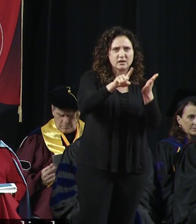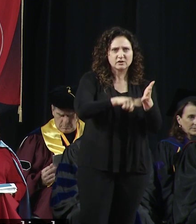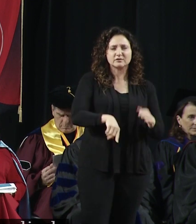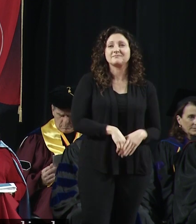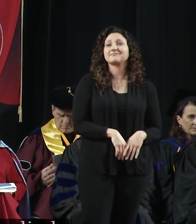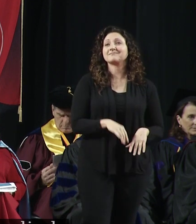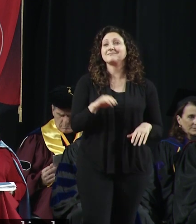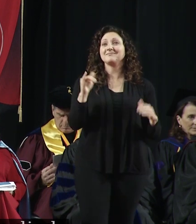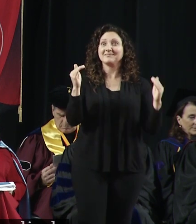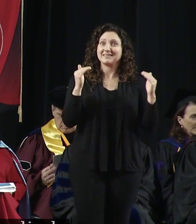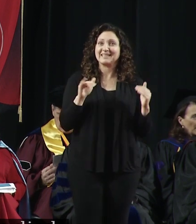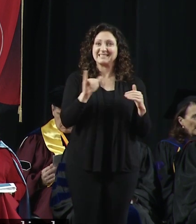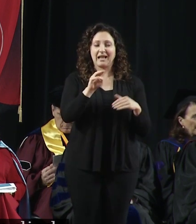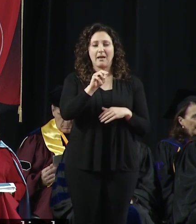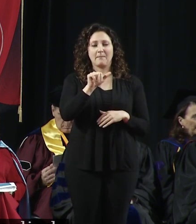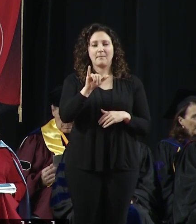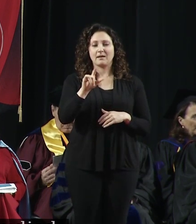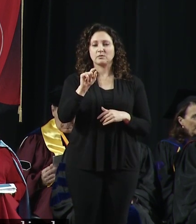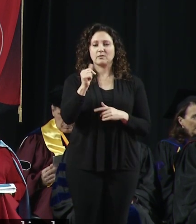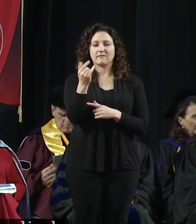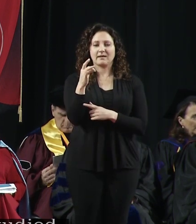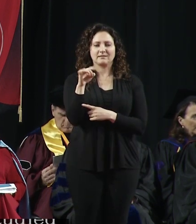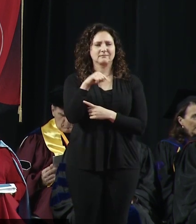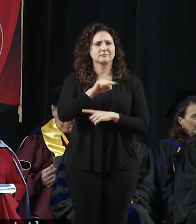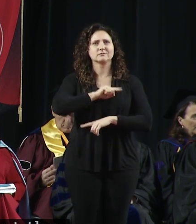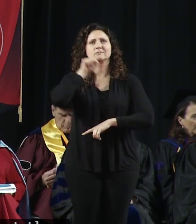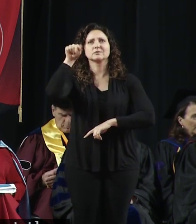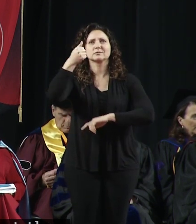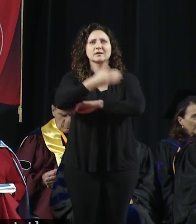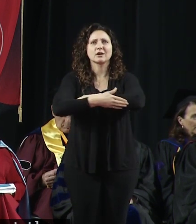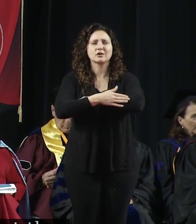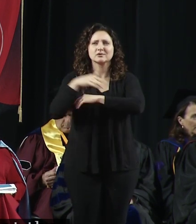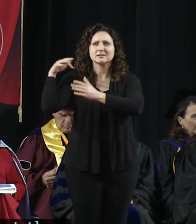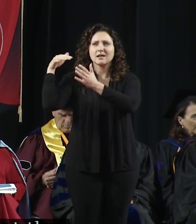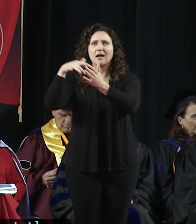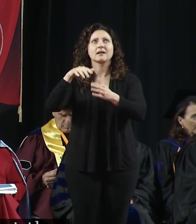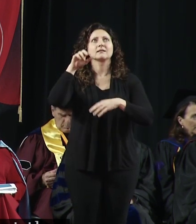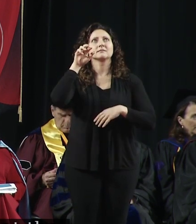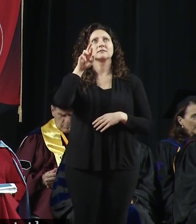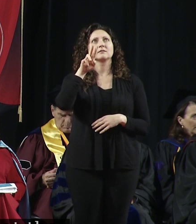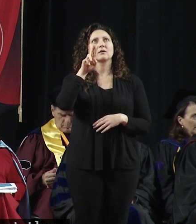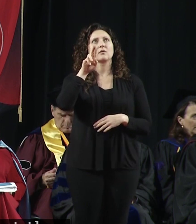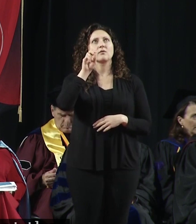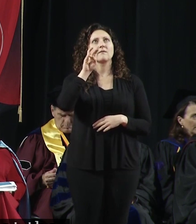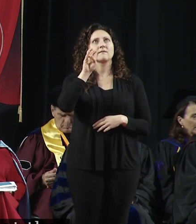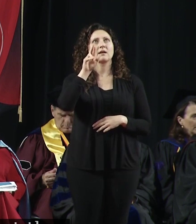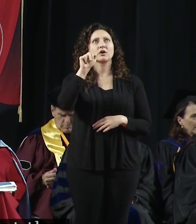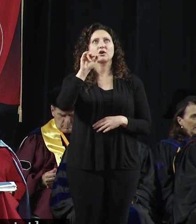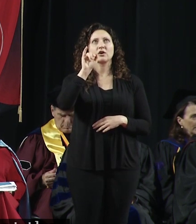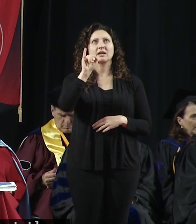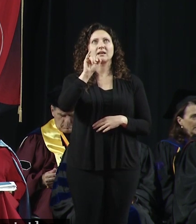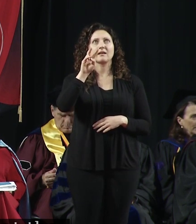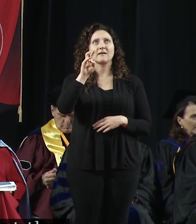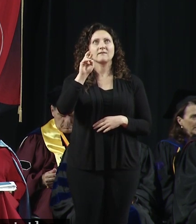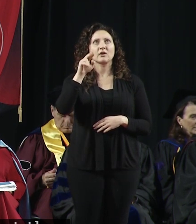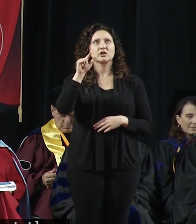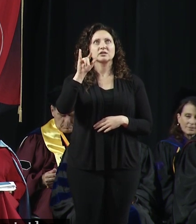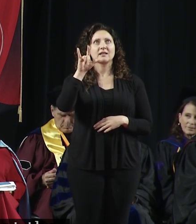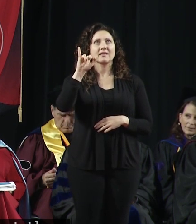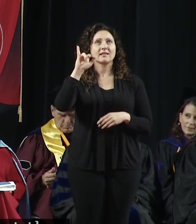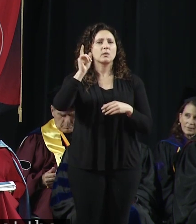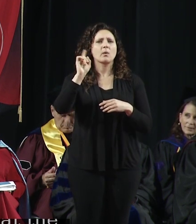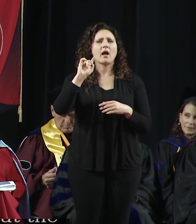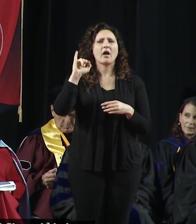abroad in May of 2018 at the Universidad Rovira y Virgili